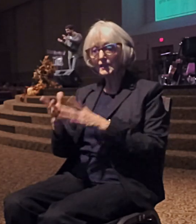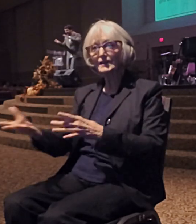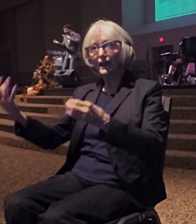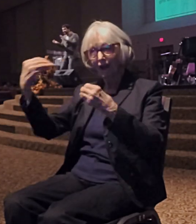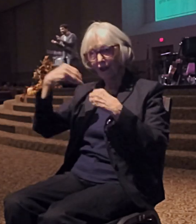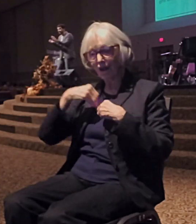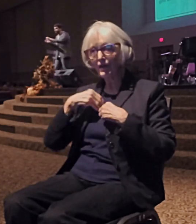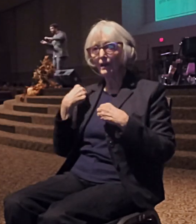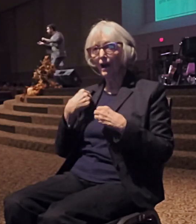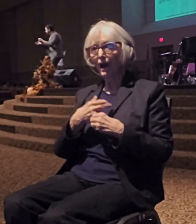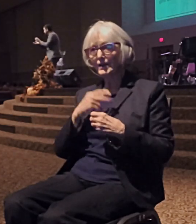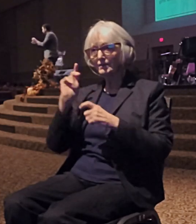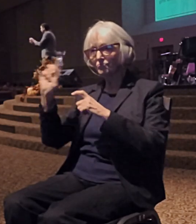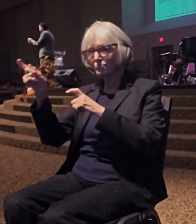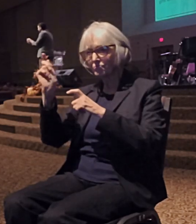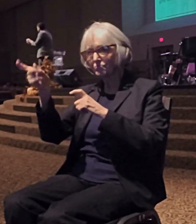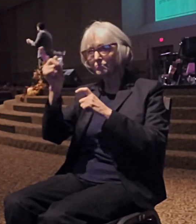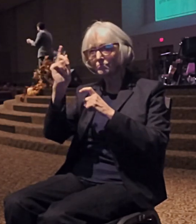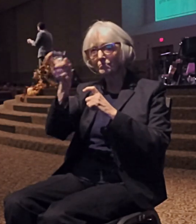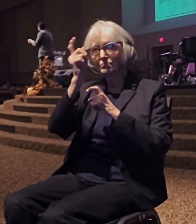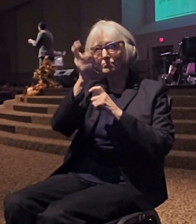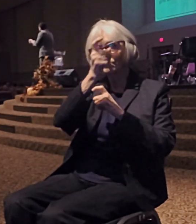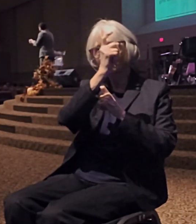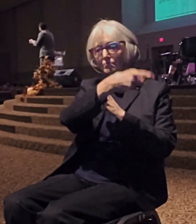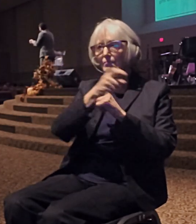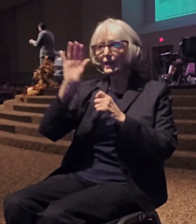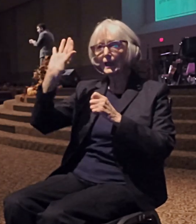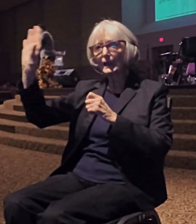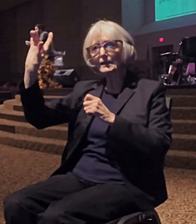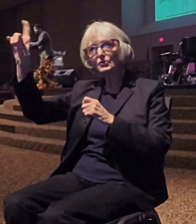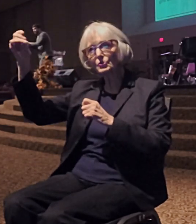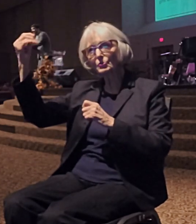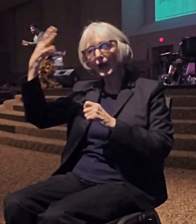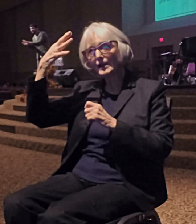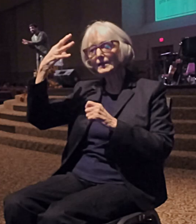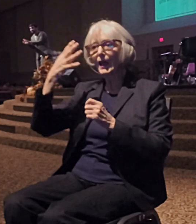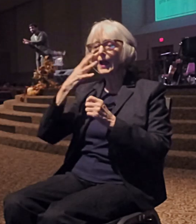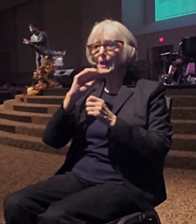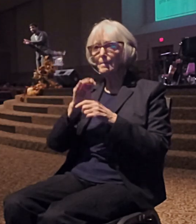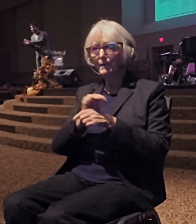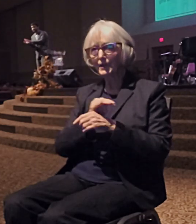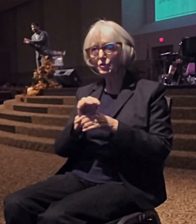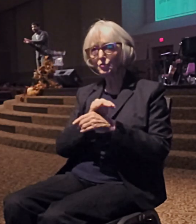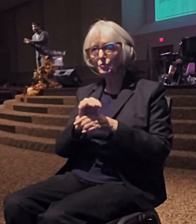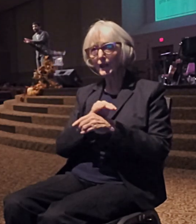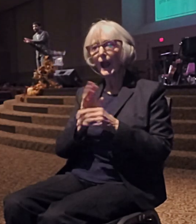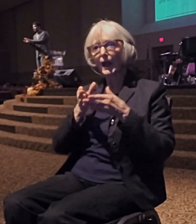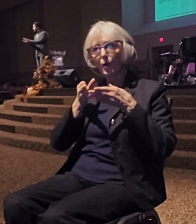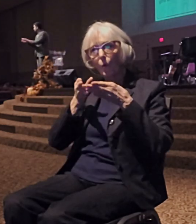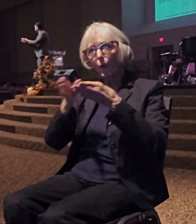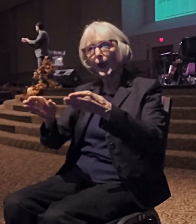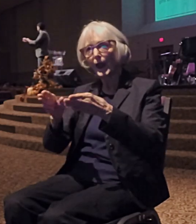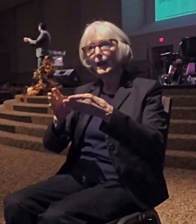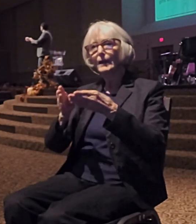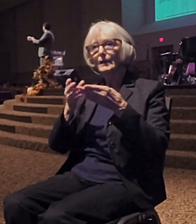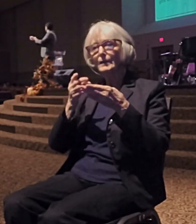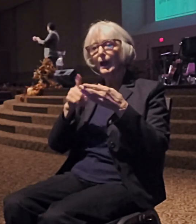given as a gift of his grace a ministry and a means to do the ministry.